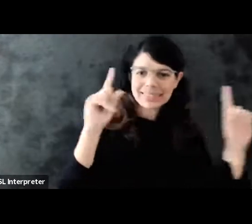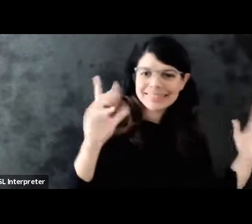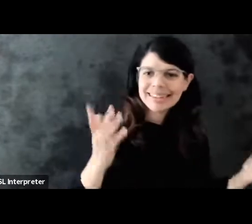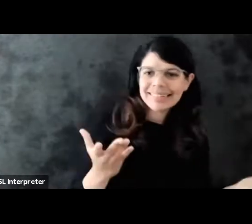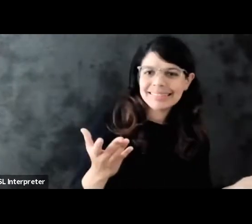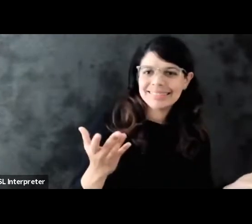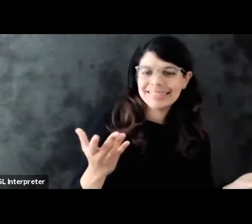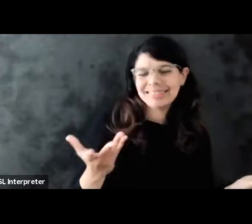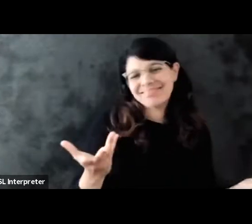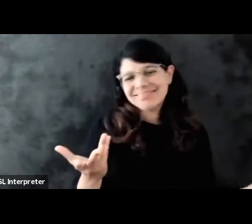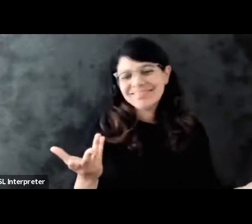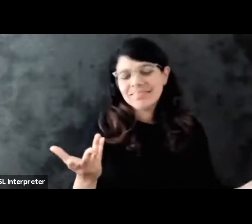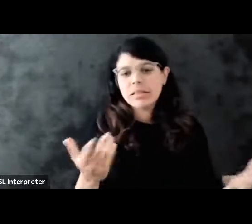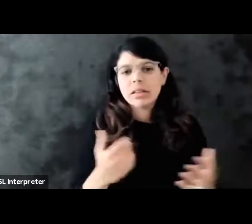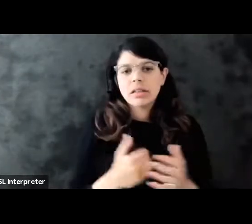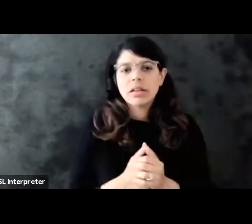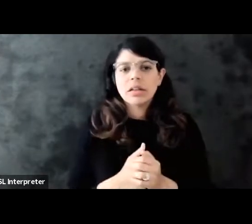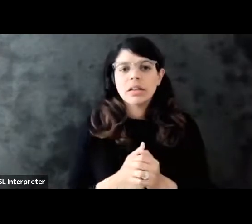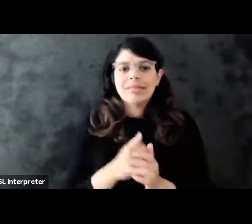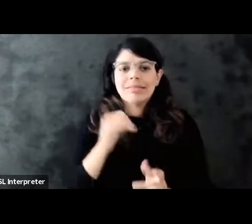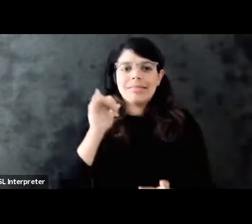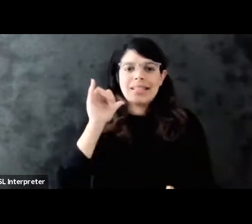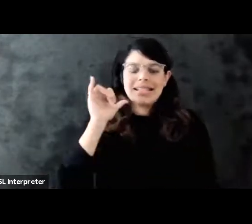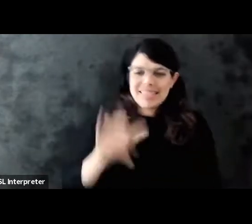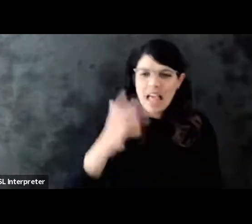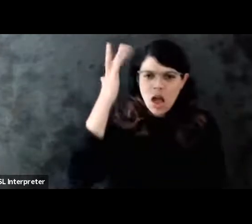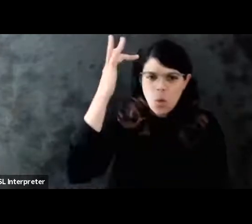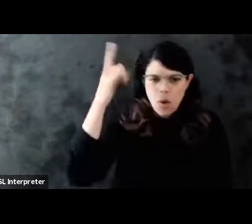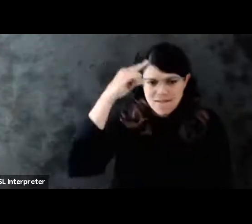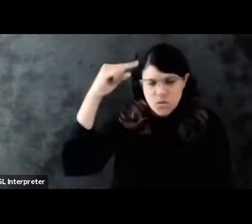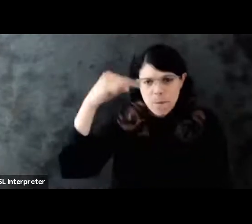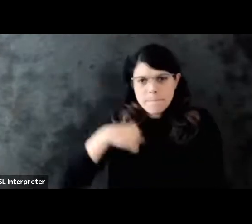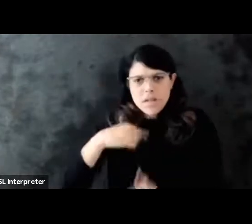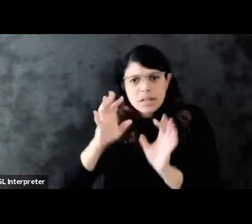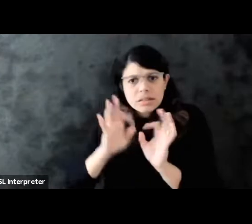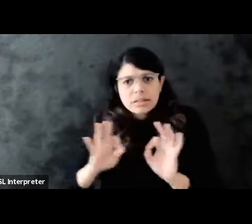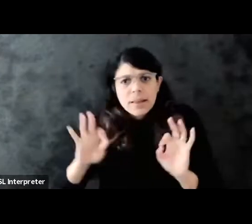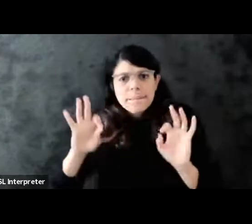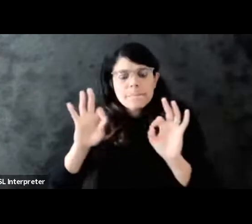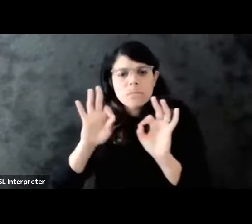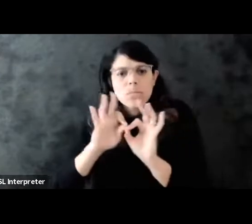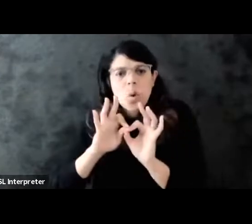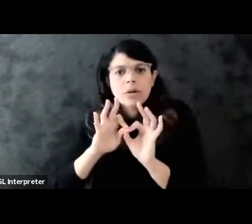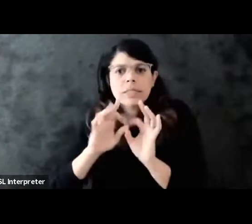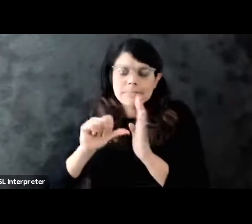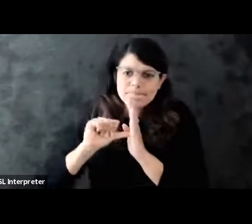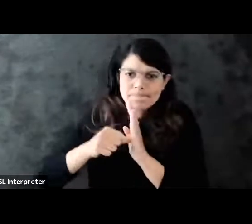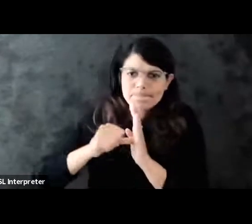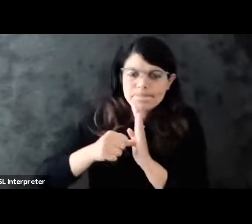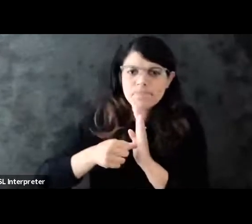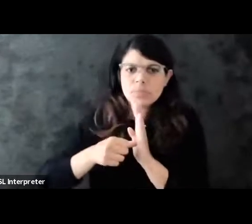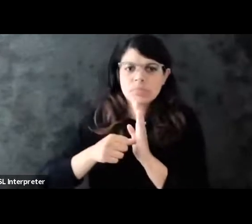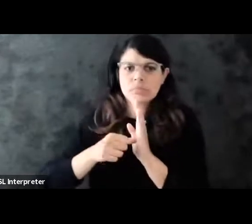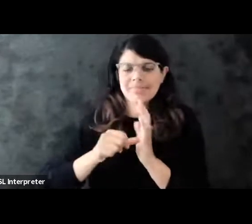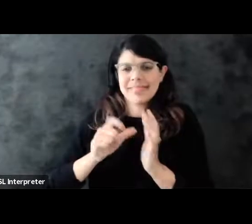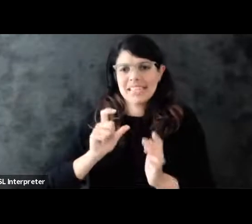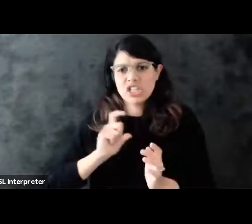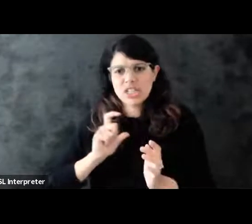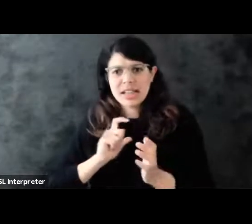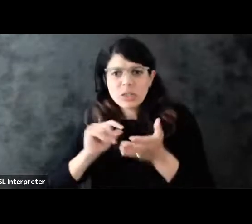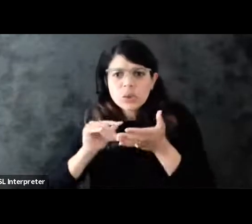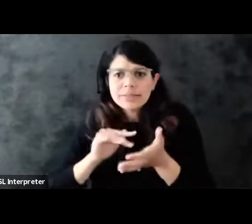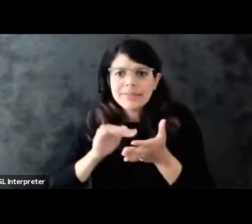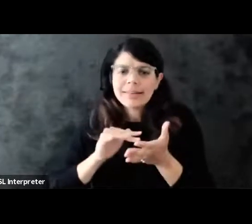to not only for knowledge's sake, but to do the kind of things that have to be done, like you were talking about now, you know,